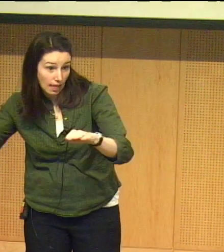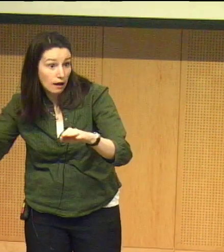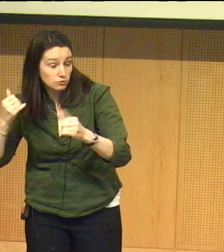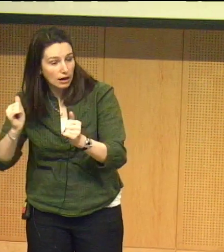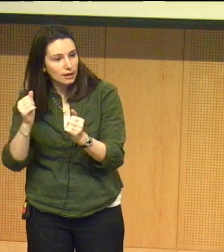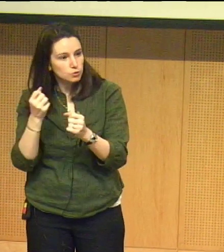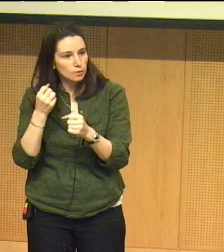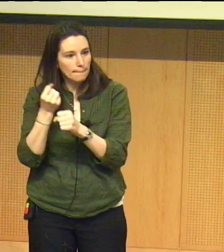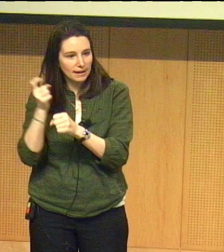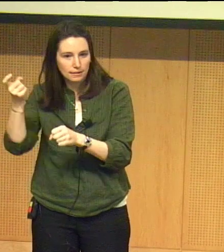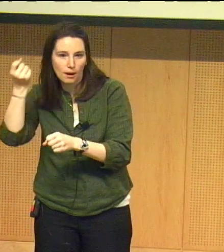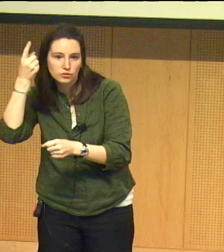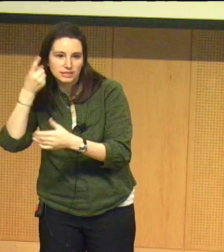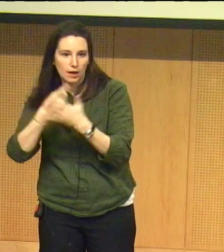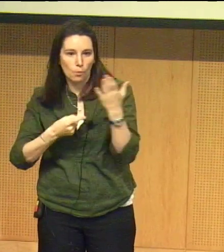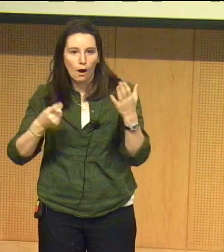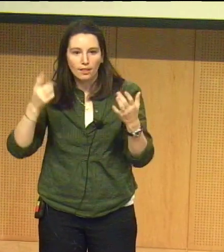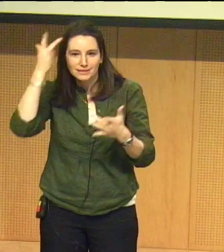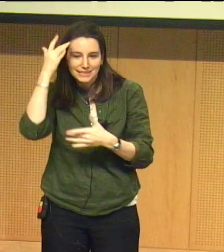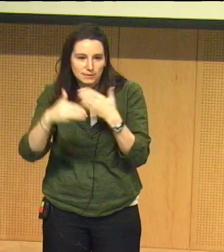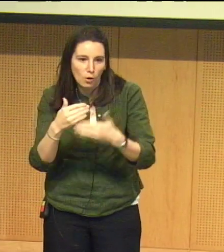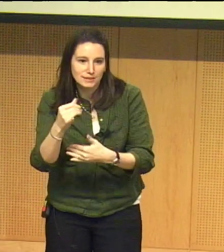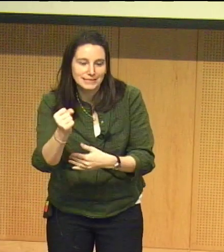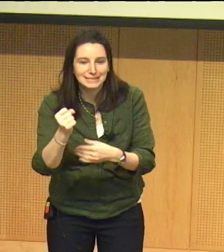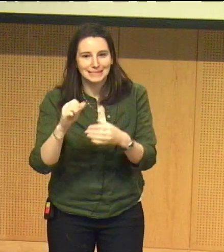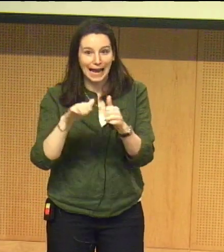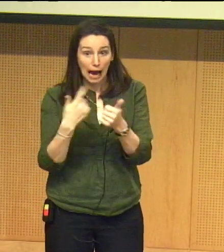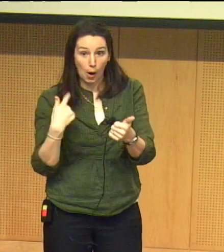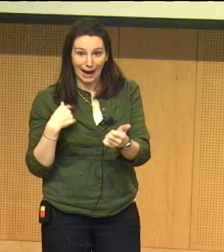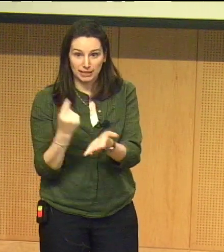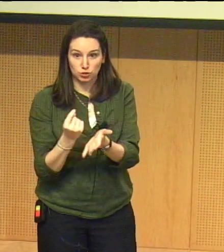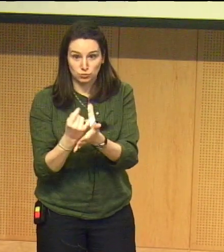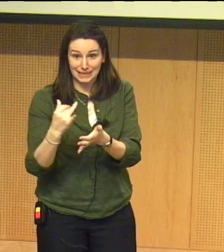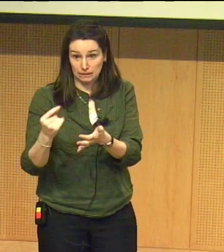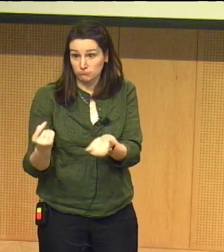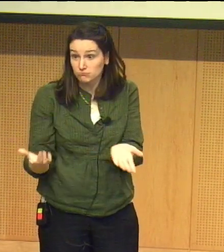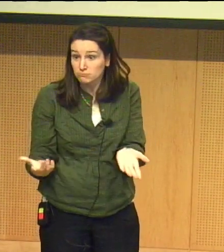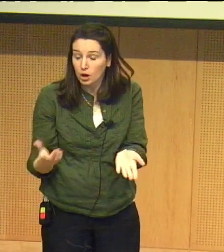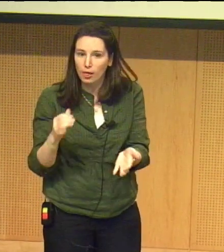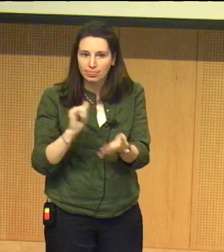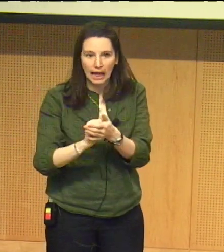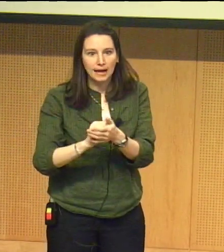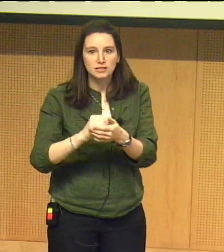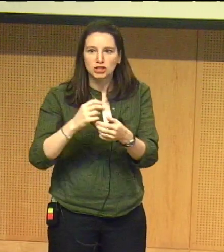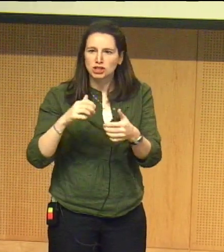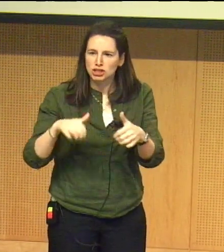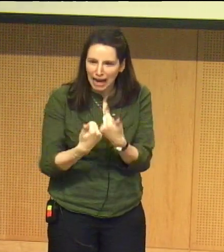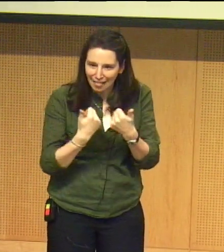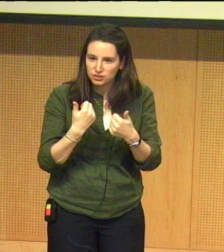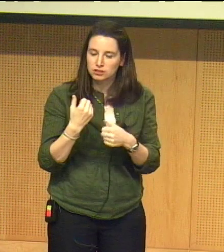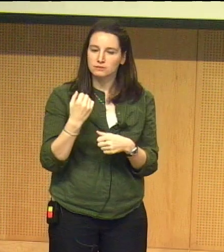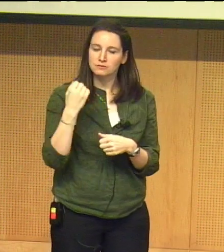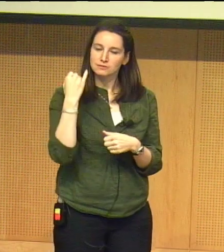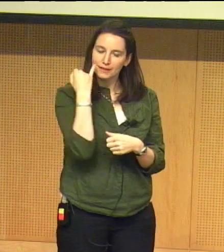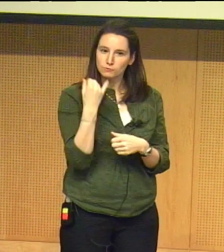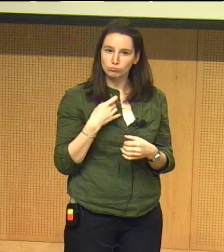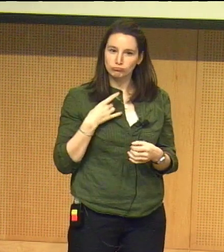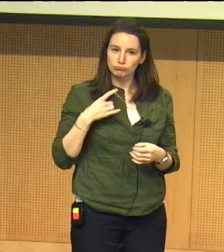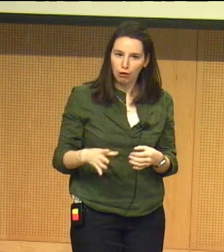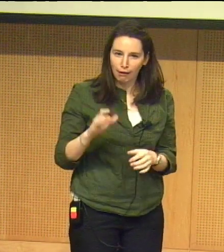and their education level and making sure they understand what the disease process is and what the treatment course will be. And it's challenging